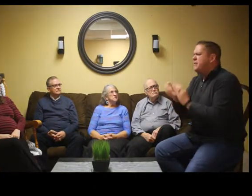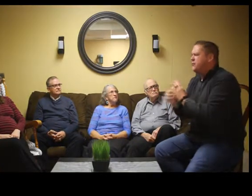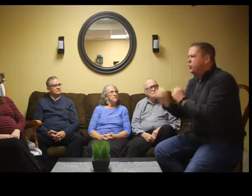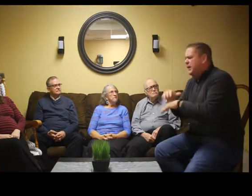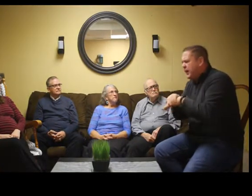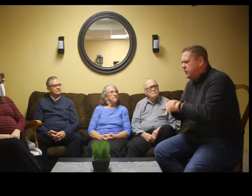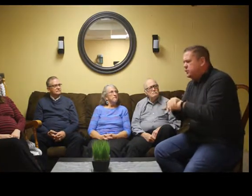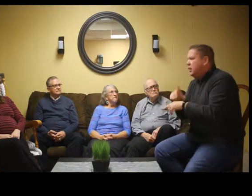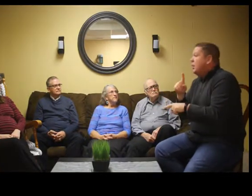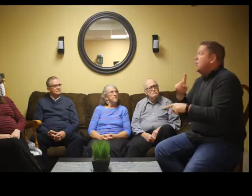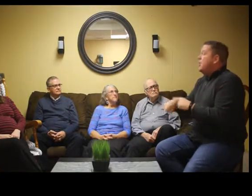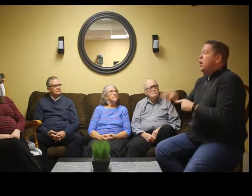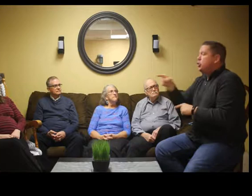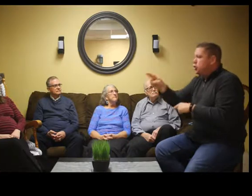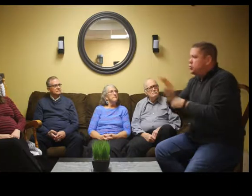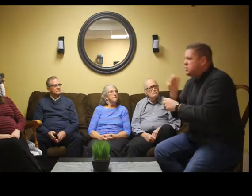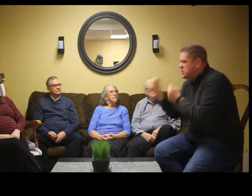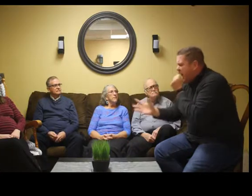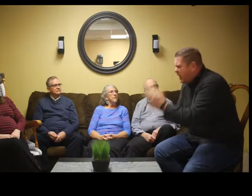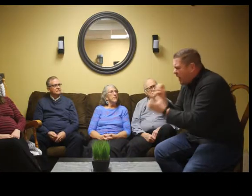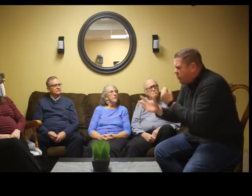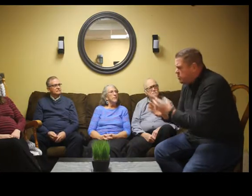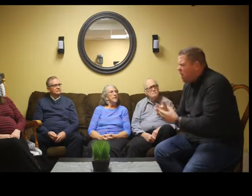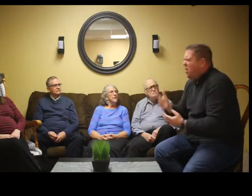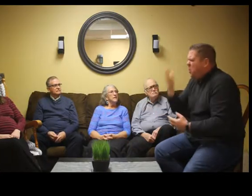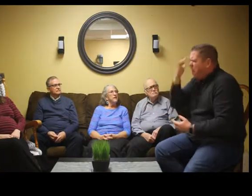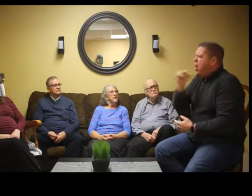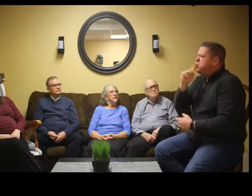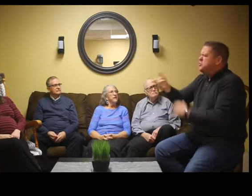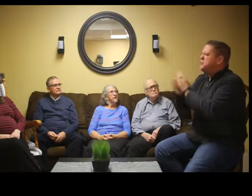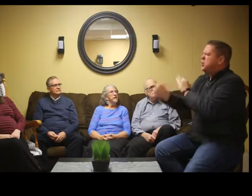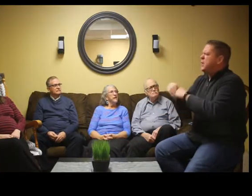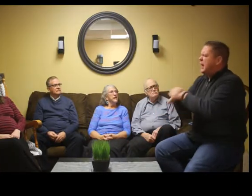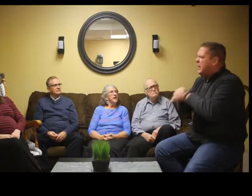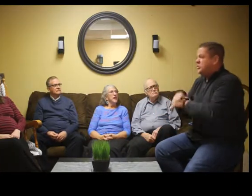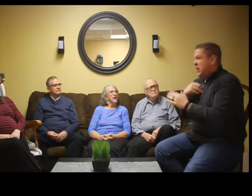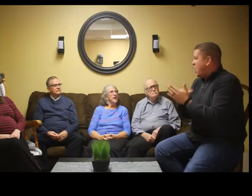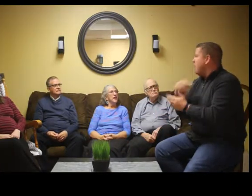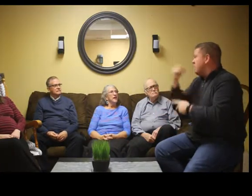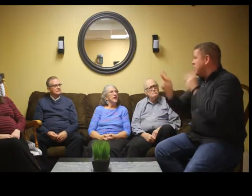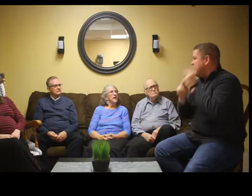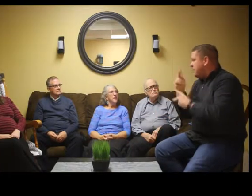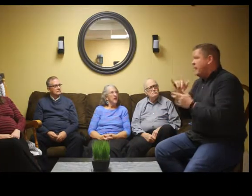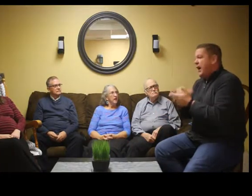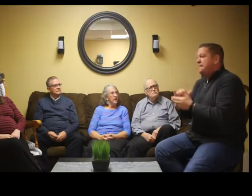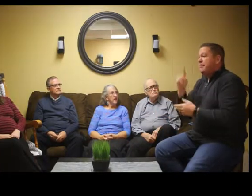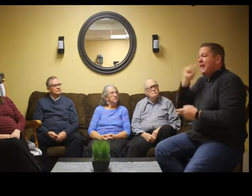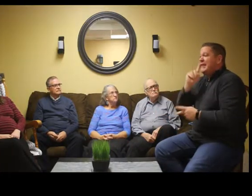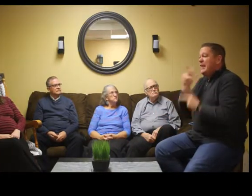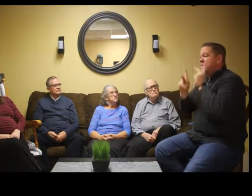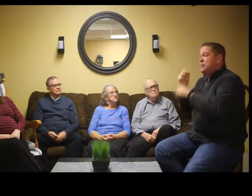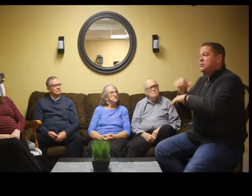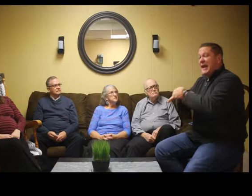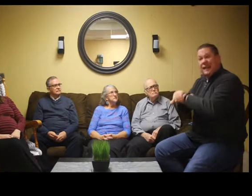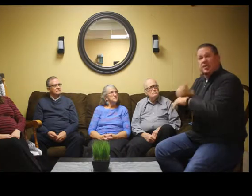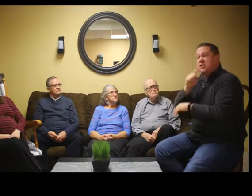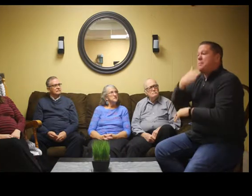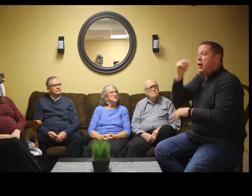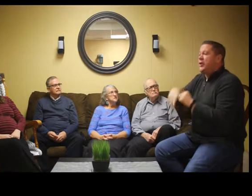fluent in English. But you use sign language. Why aren't you fluent in English? And I often tell people that deaf people's English is better than